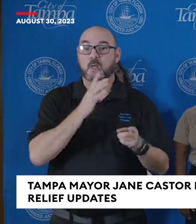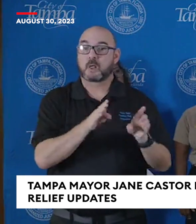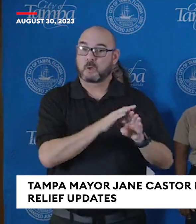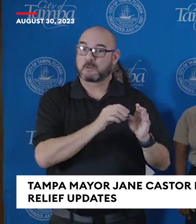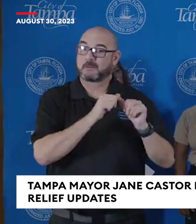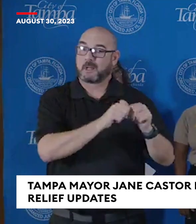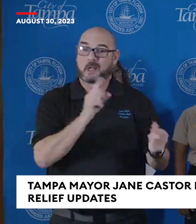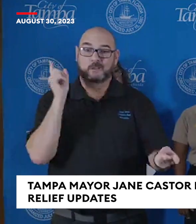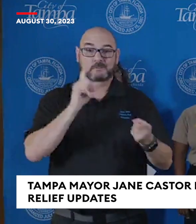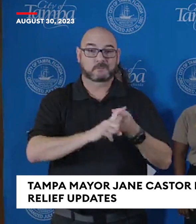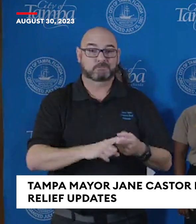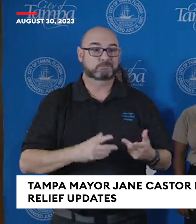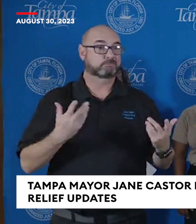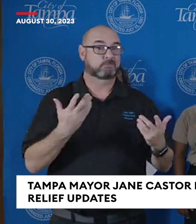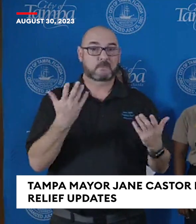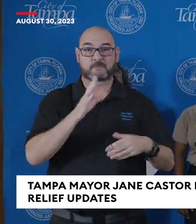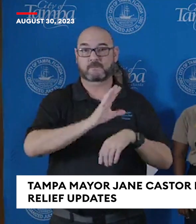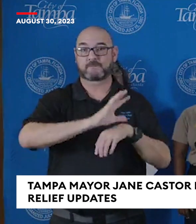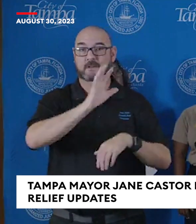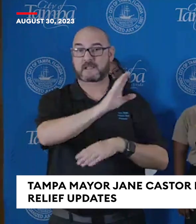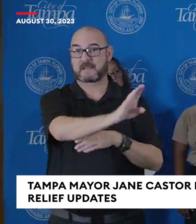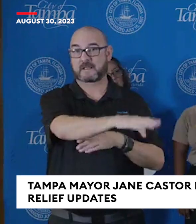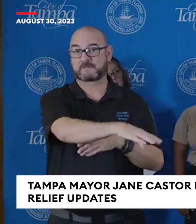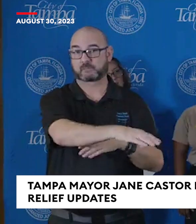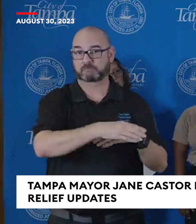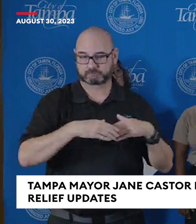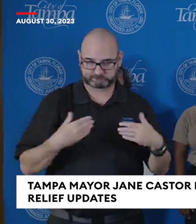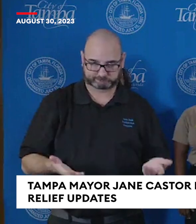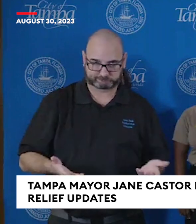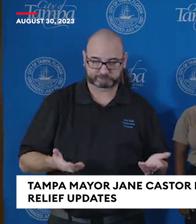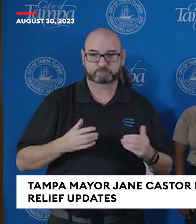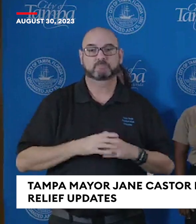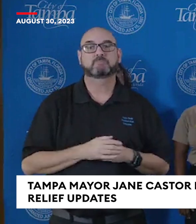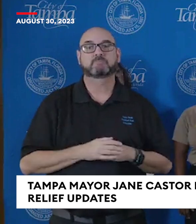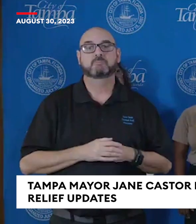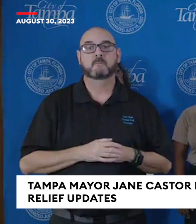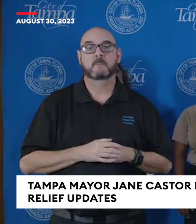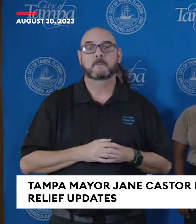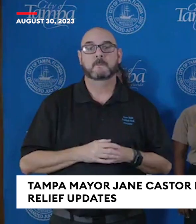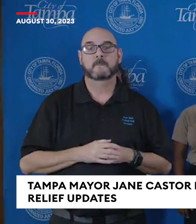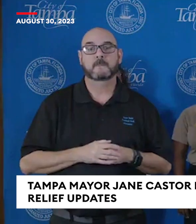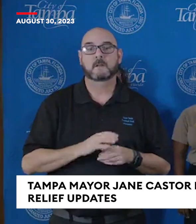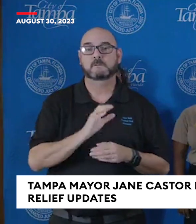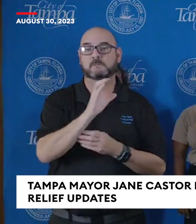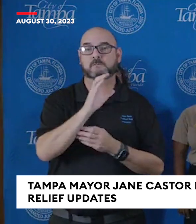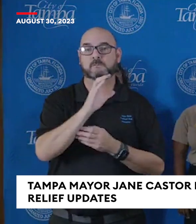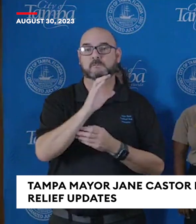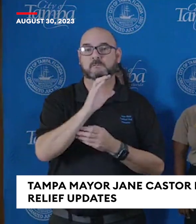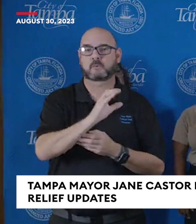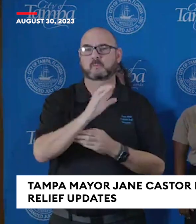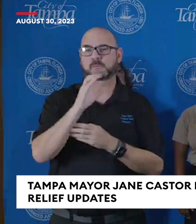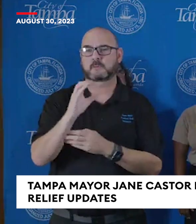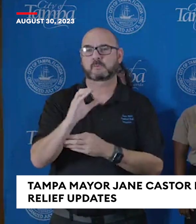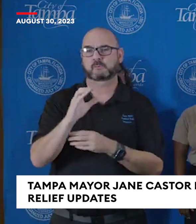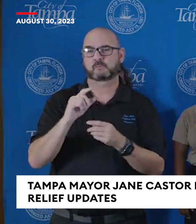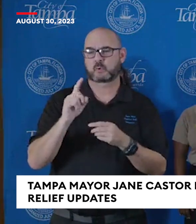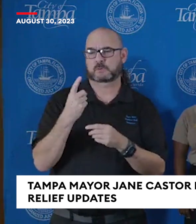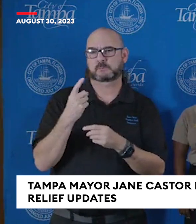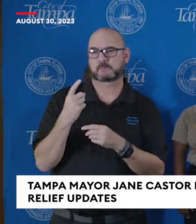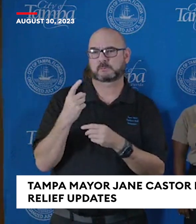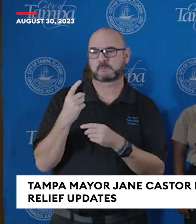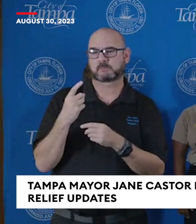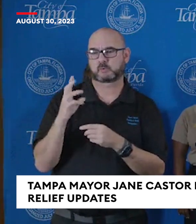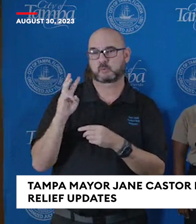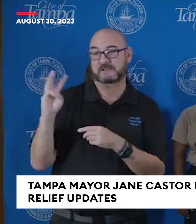o'clock this afternoon. Courtney Campbell Causeway, only the westbound lanes are open, and as more water comes in, both of